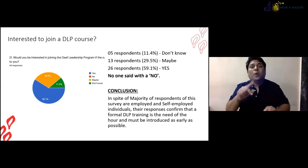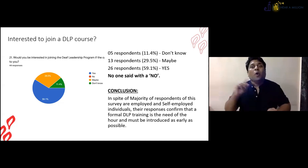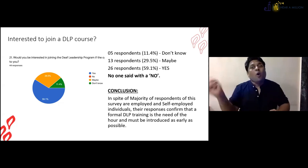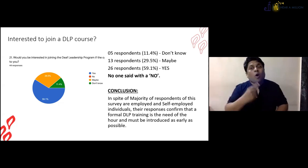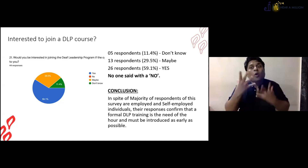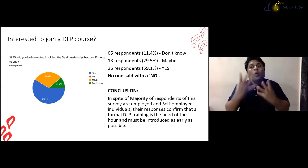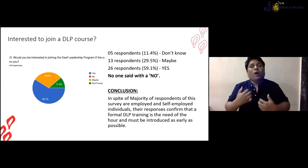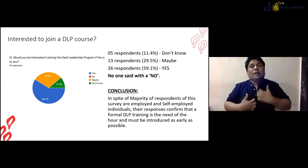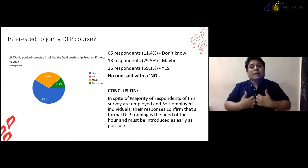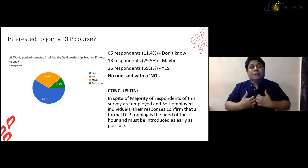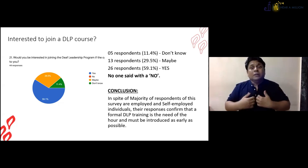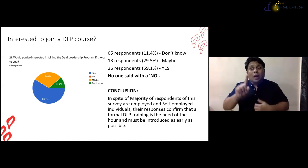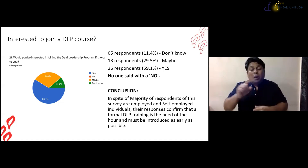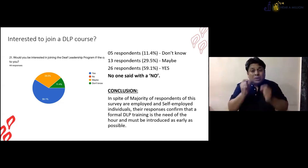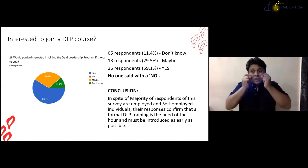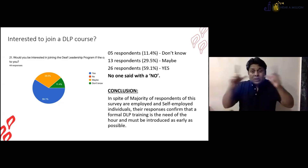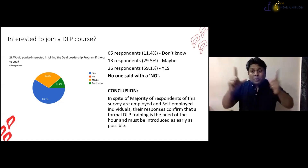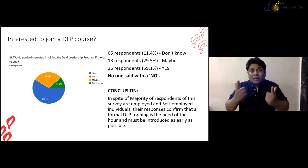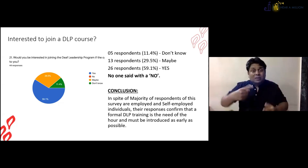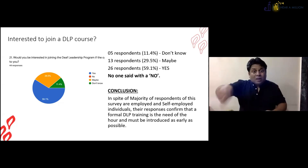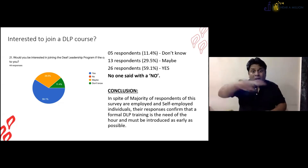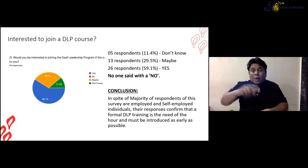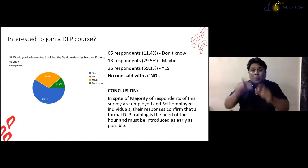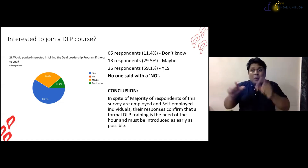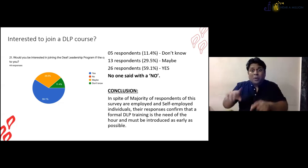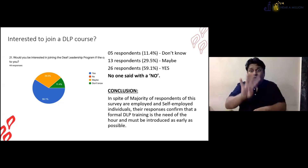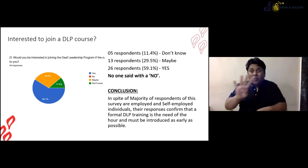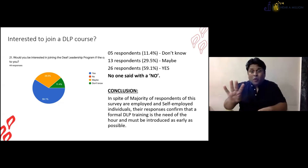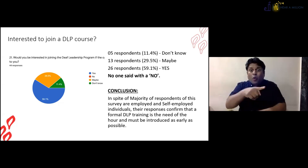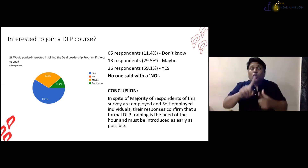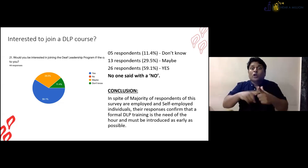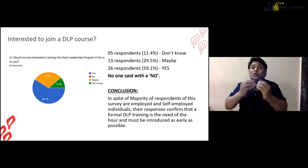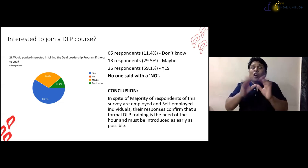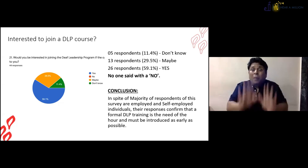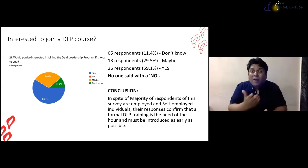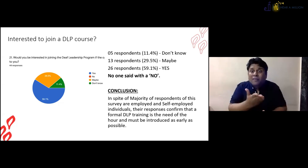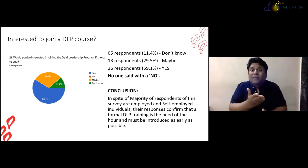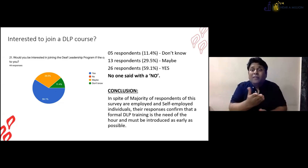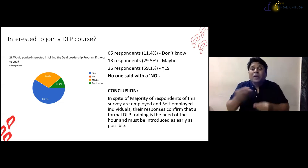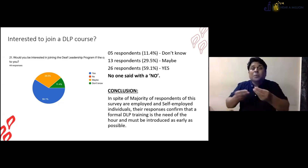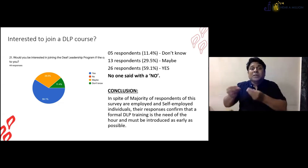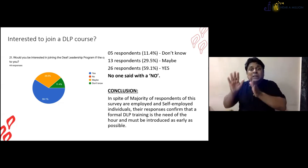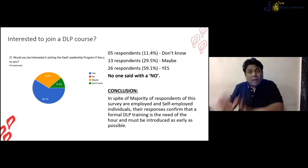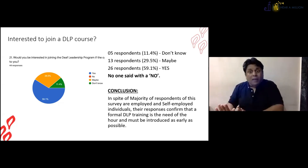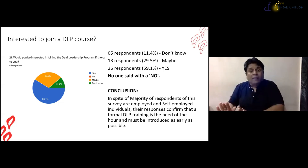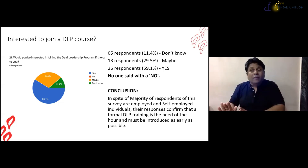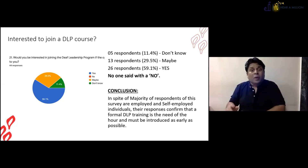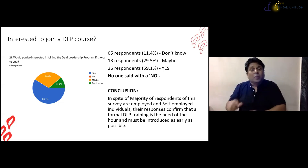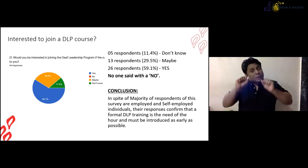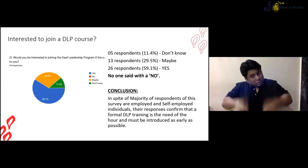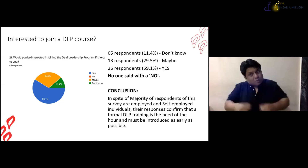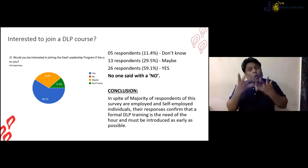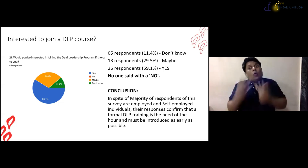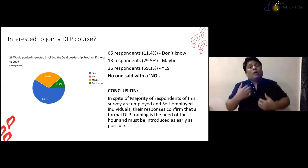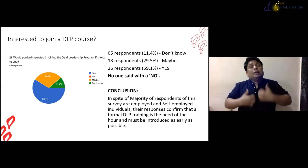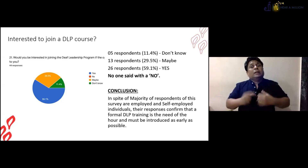one said no. That means everyone is interested in joining. That's surprising that 44 people have jobs, they have some or the